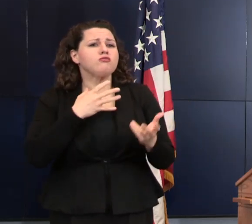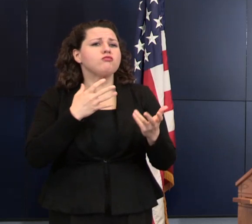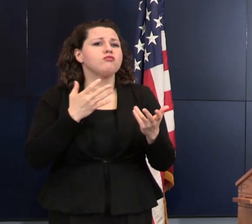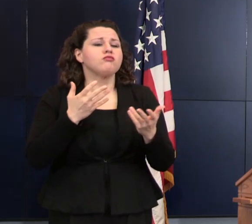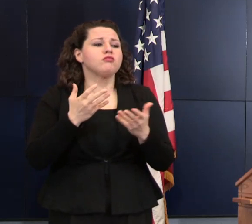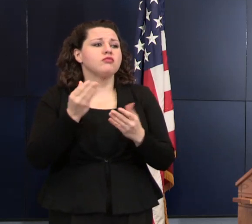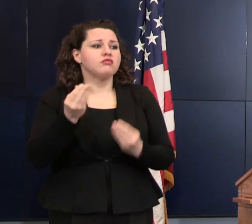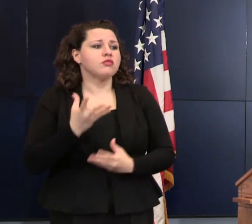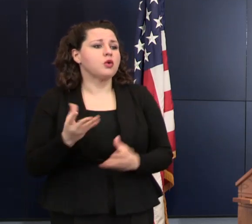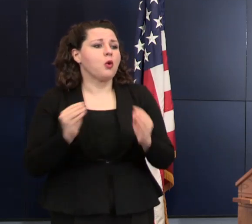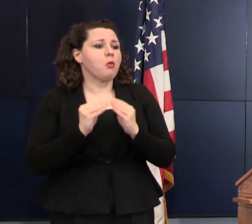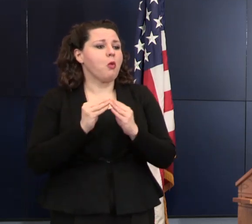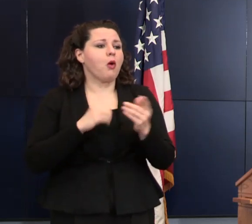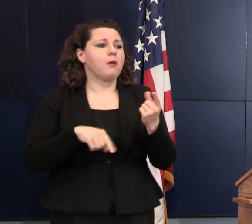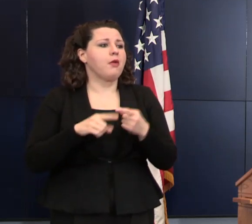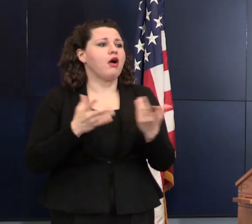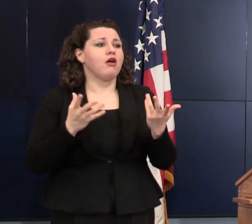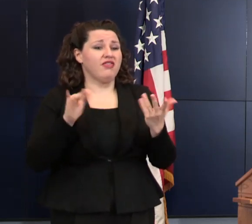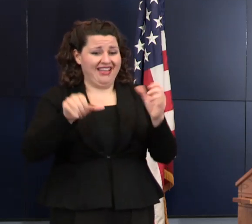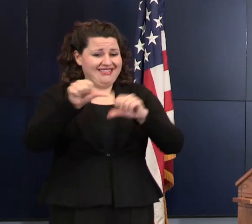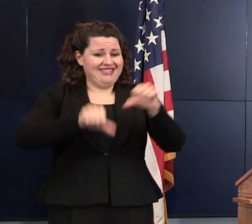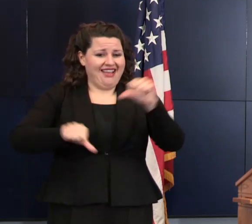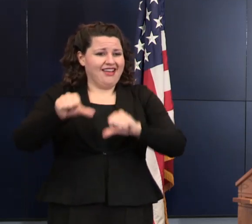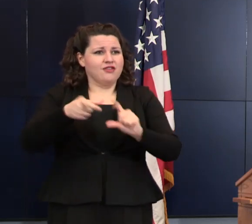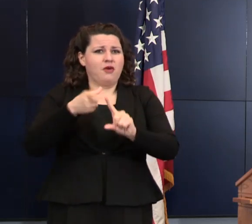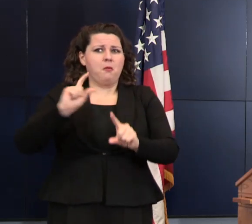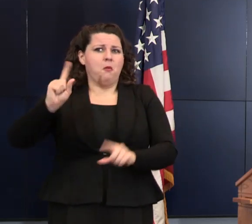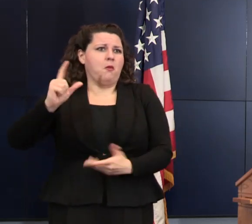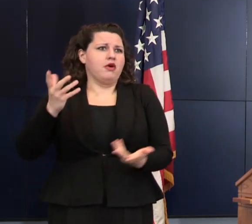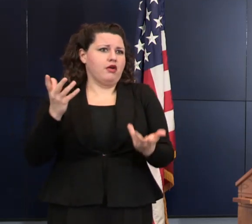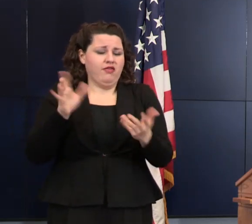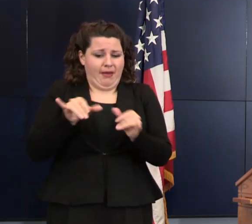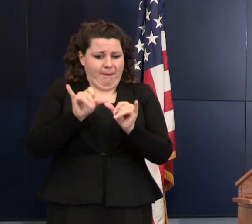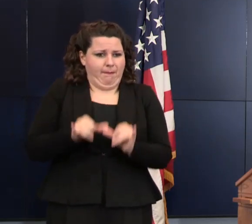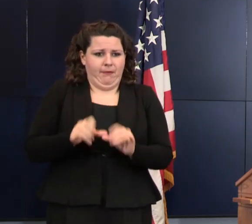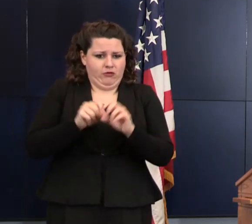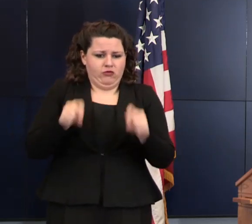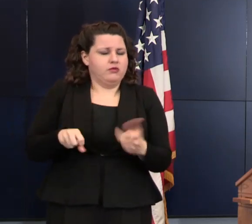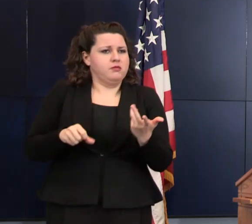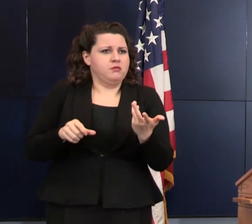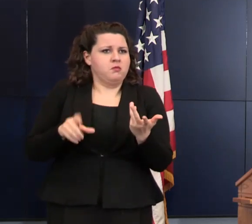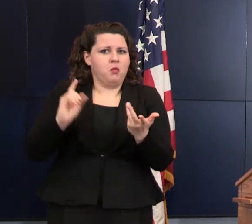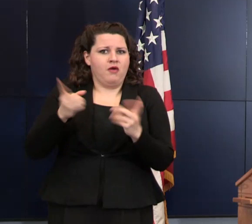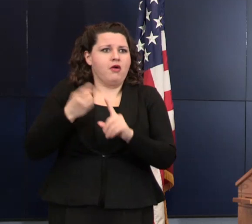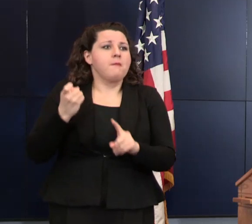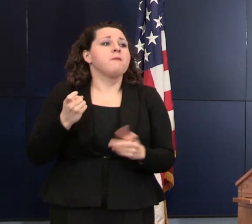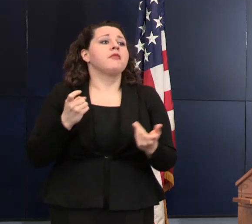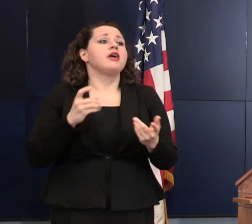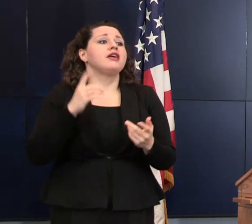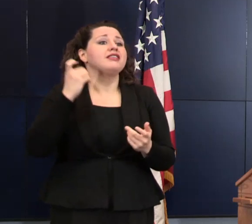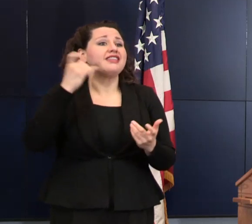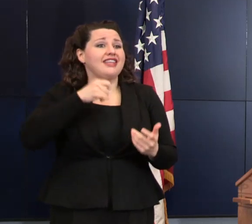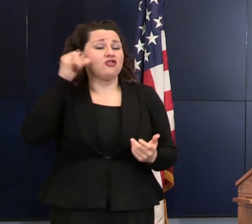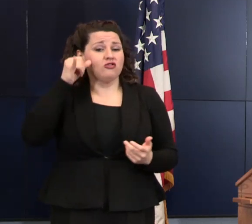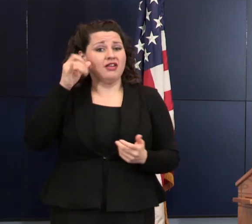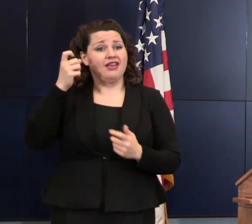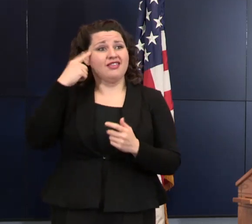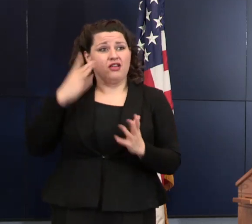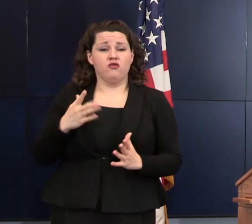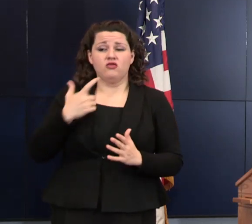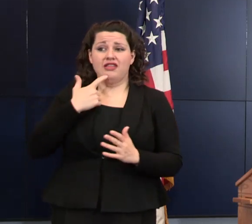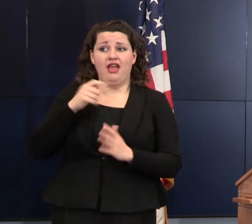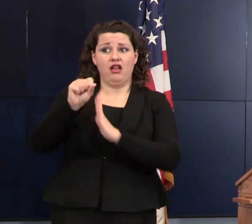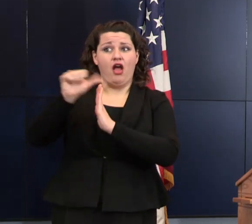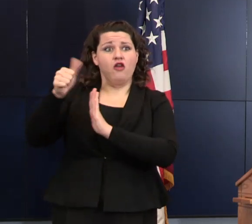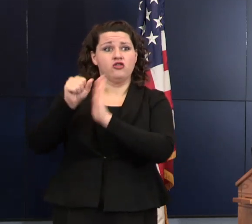more about where the science comes from behind that metric system. And I think the governor said yesterday that other states are looking to Iowa.